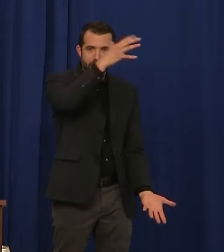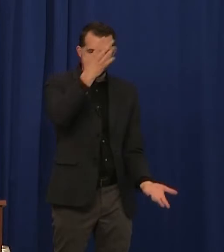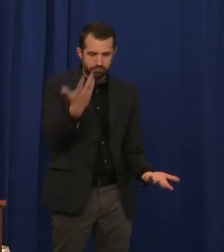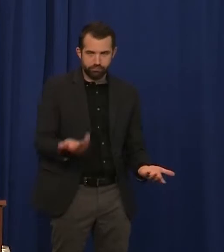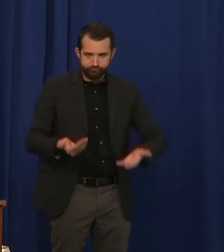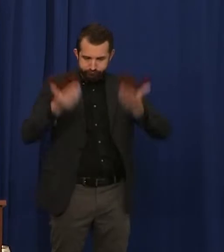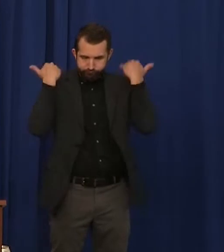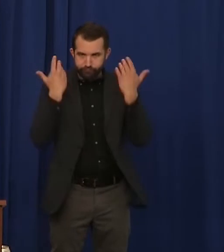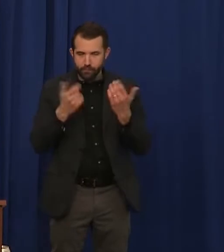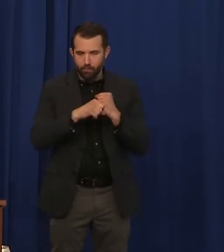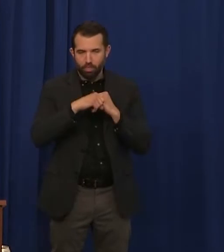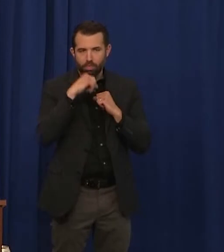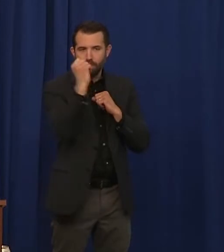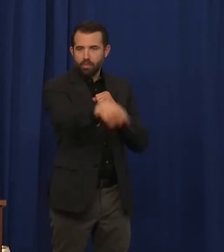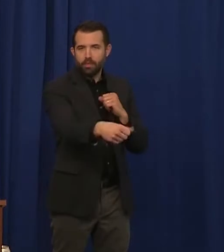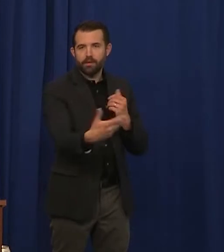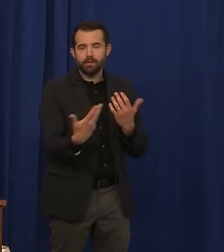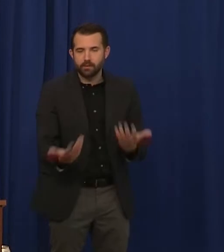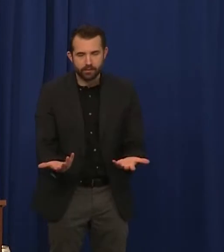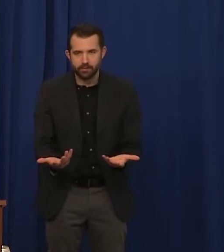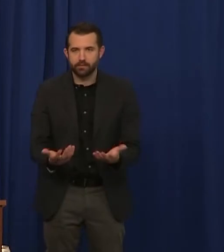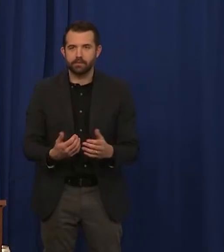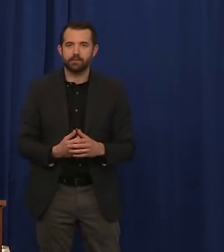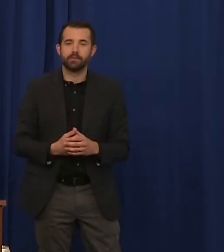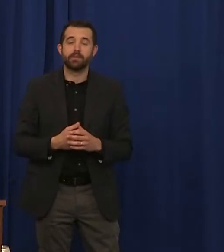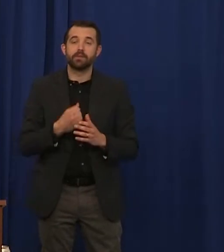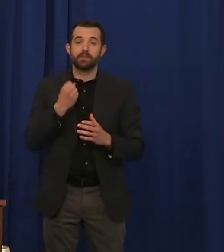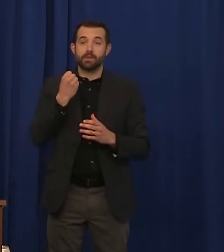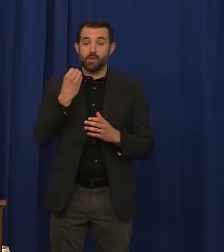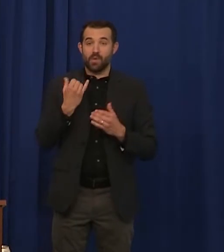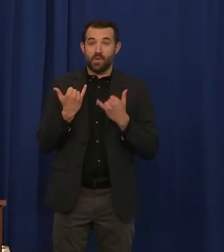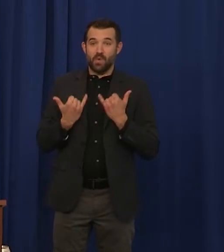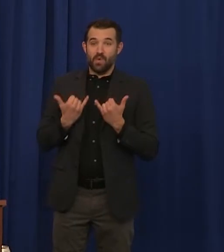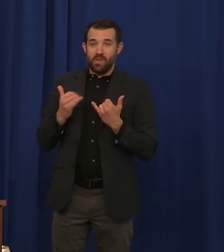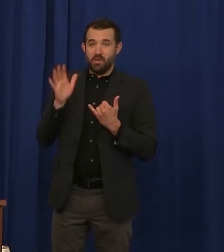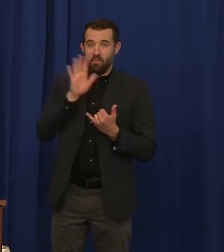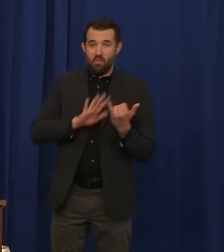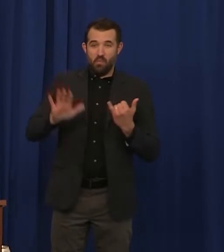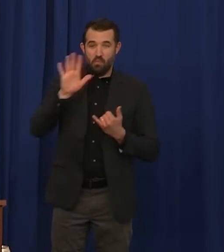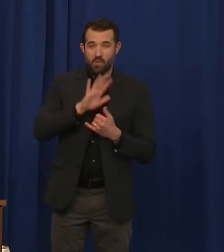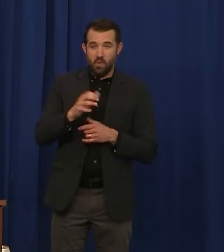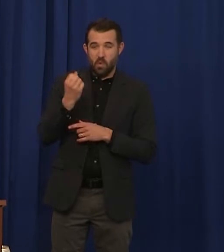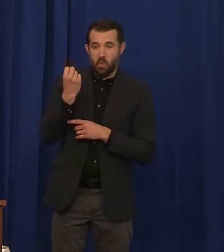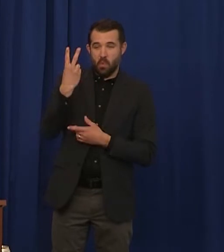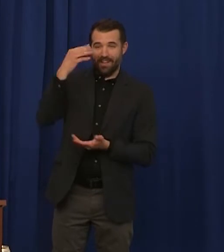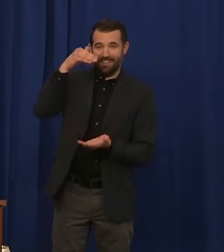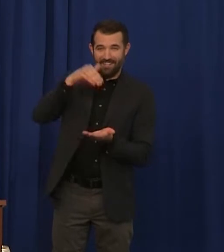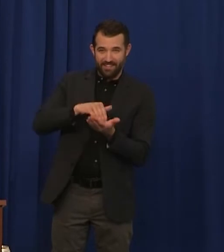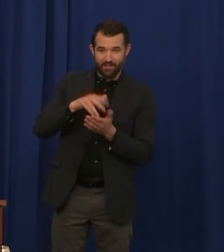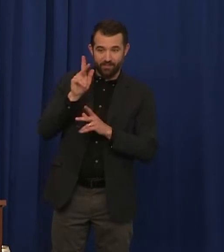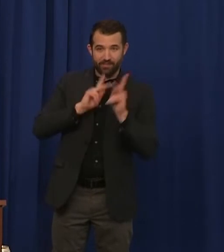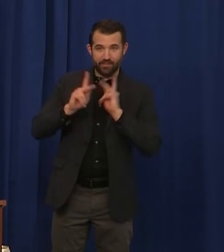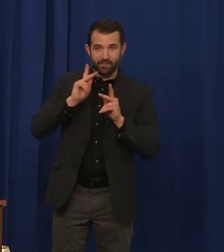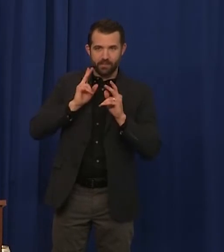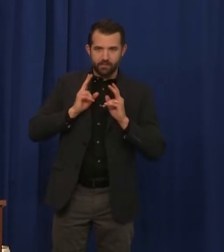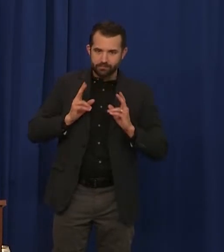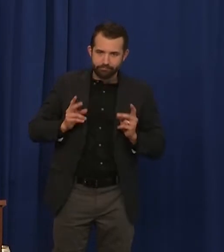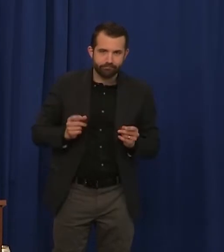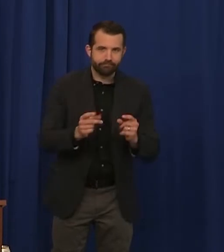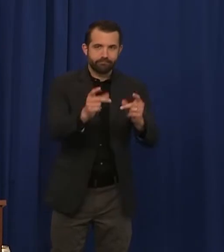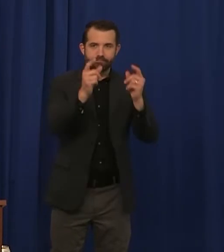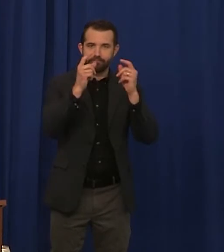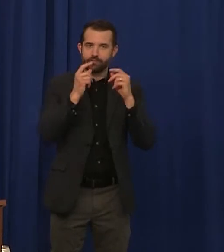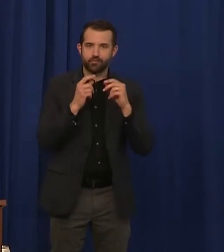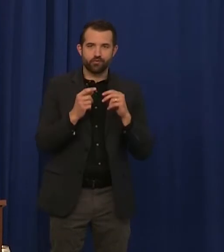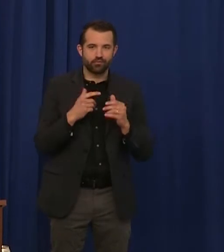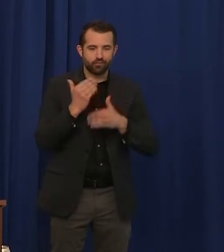about 12,000 people have been, we've had that expedited. They will not have fact-finding.